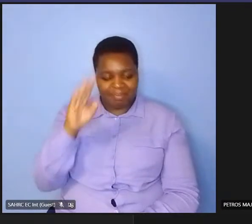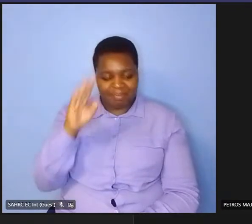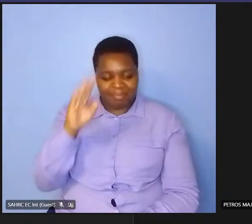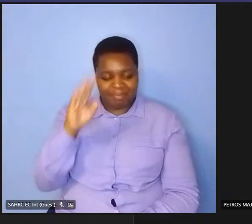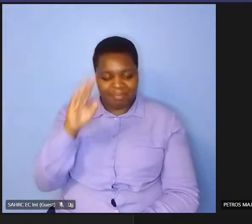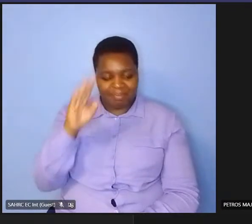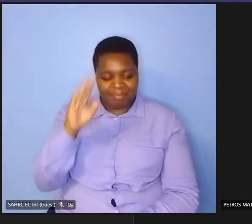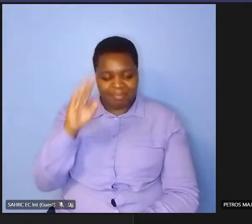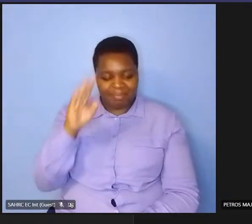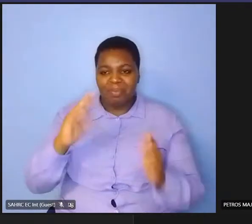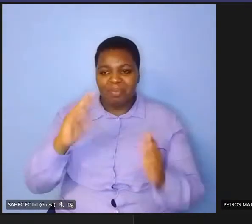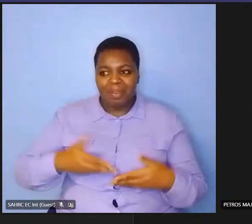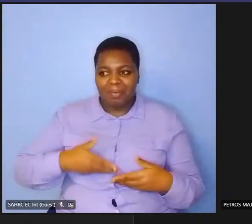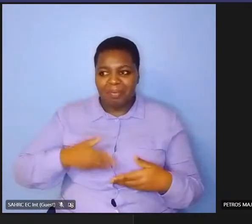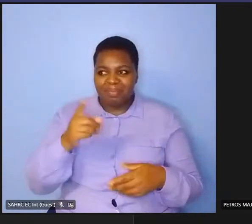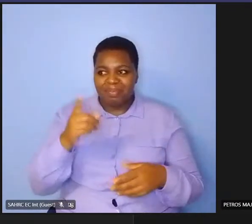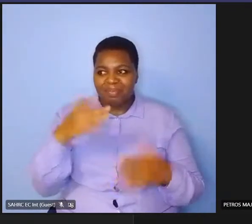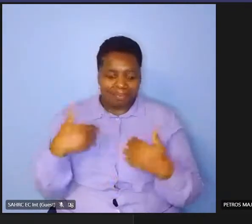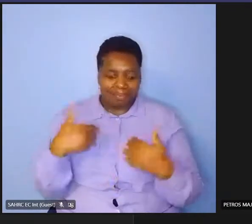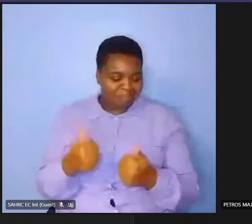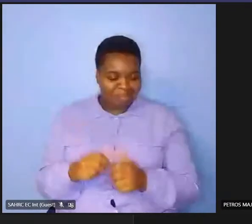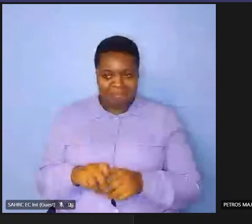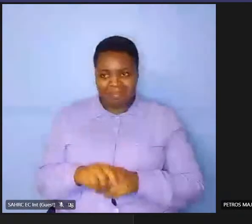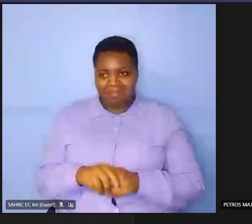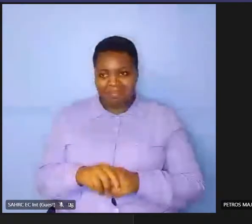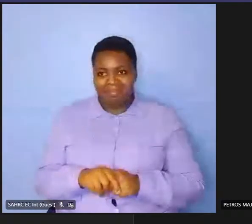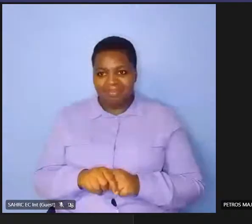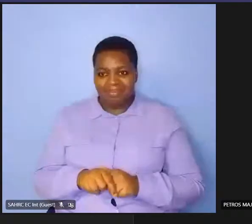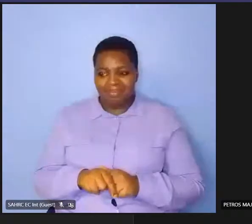this inquiry. Are you well?